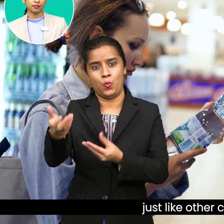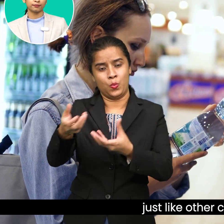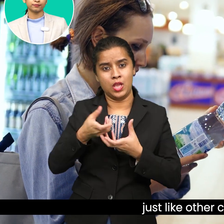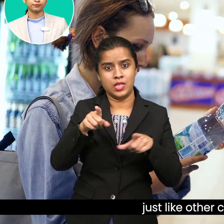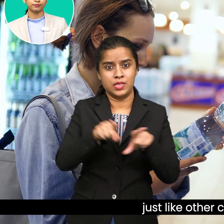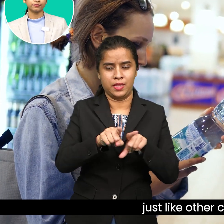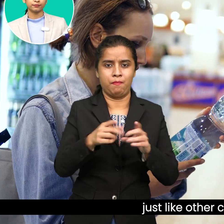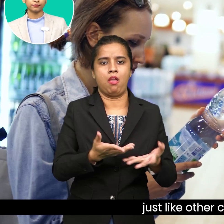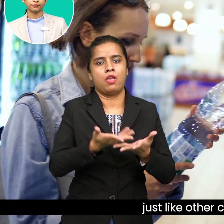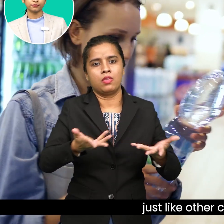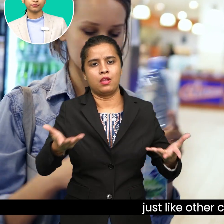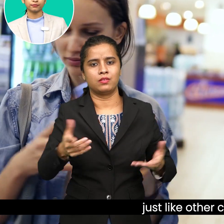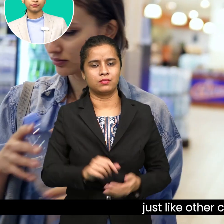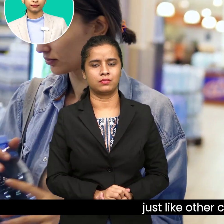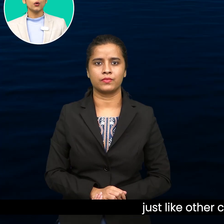commodities.